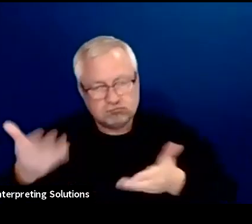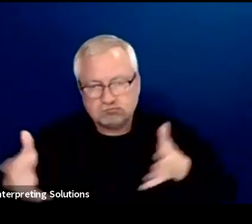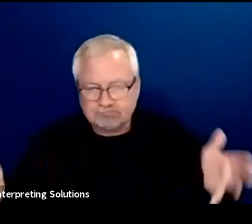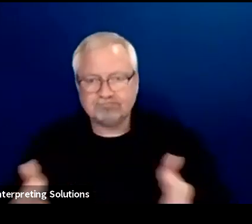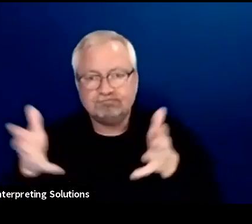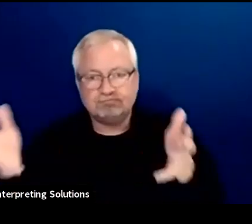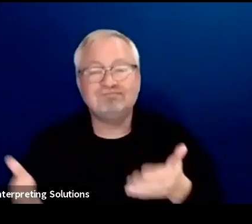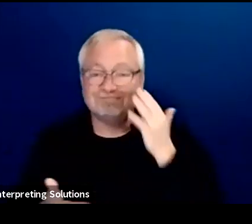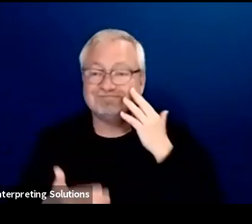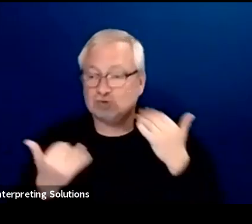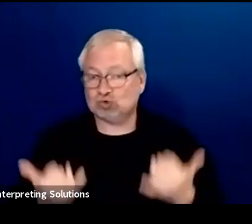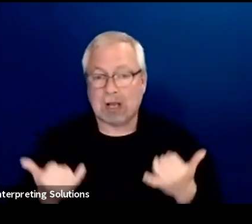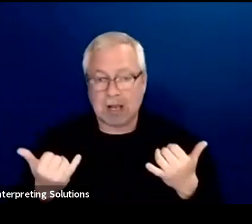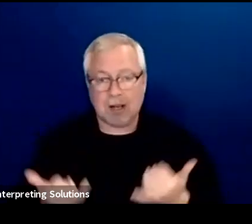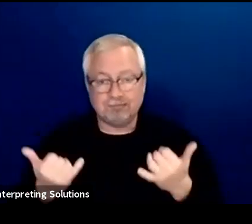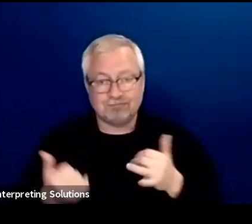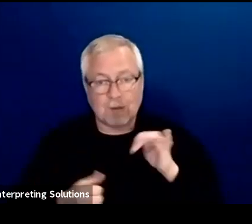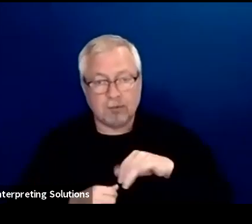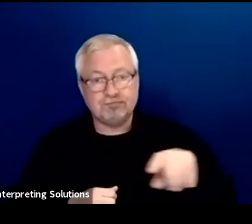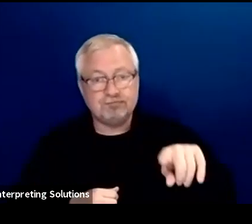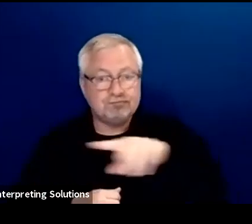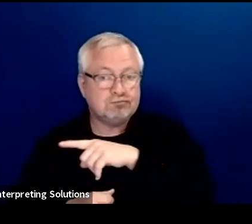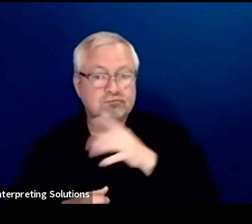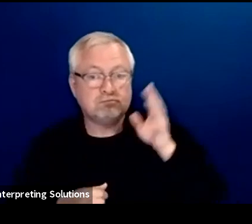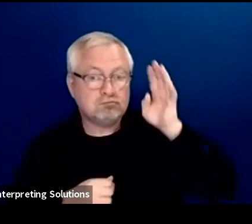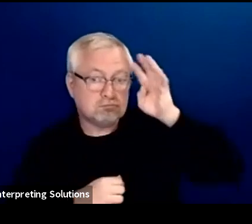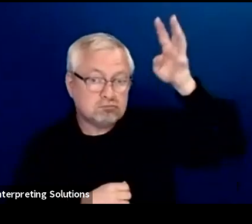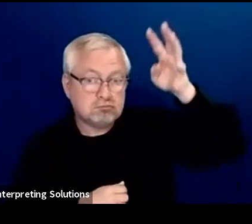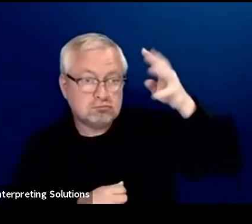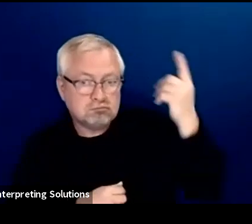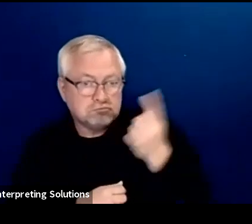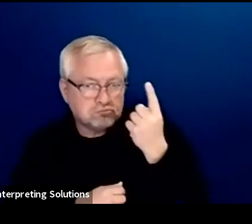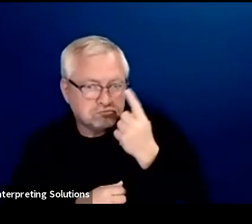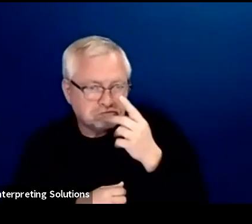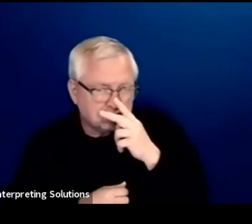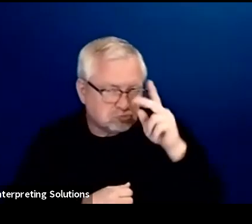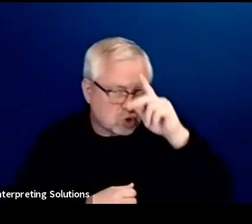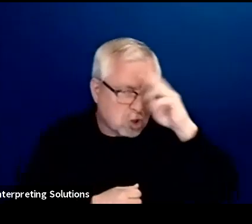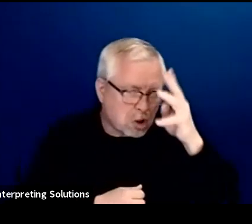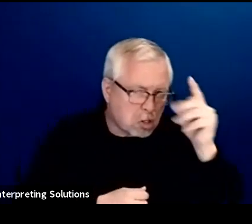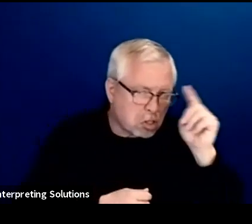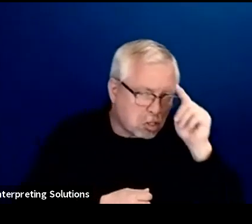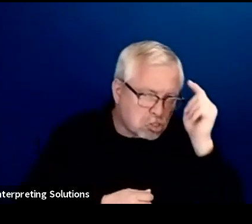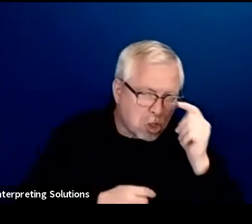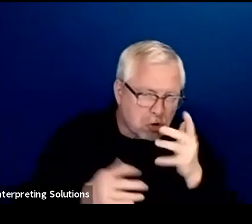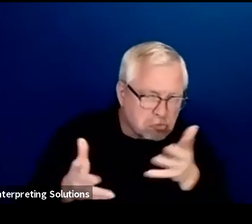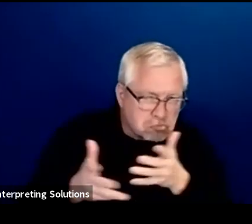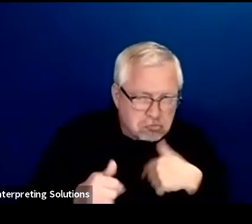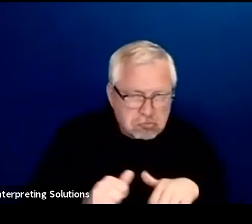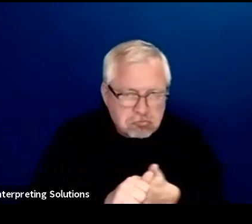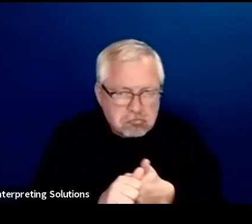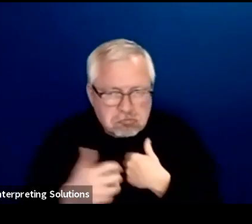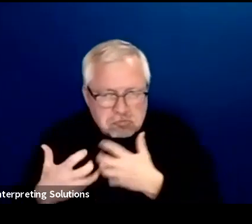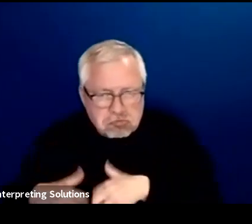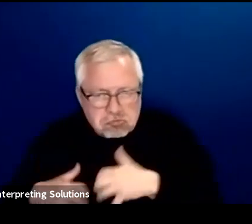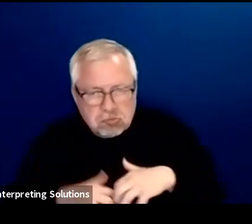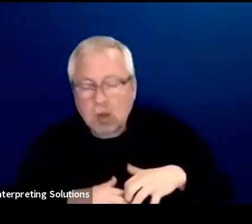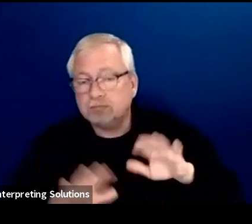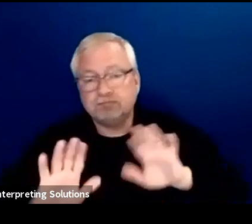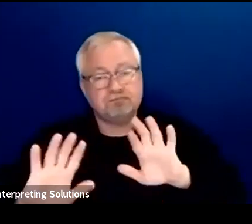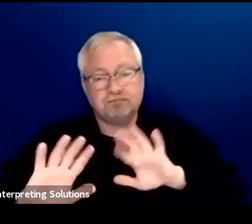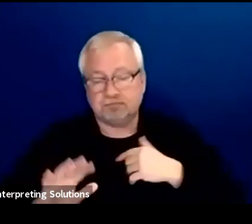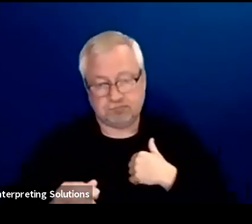stop conspiracy theories before they get going. So I will keep asking, try and get them out the numbers that went into that. Folks can see the R0